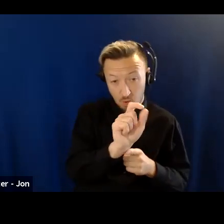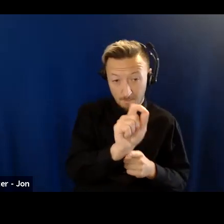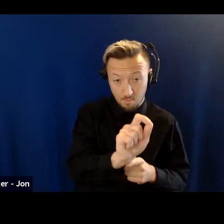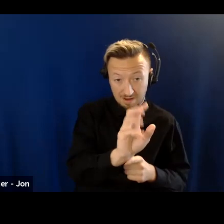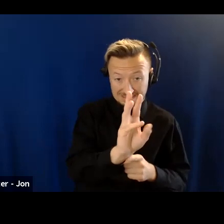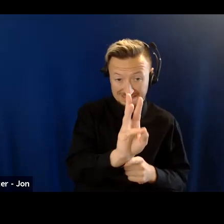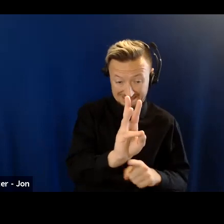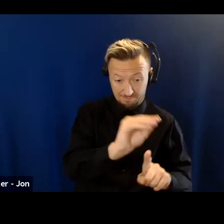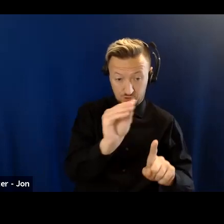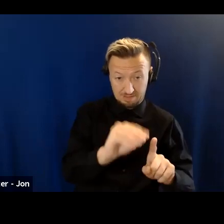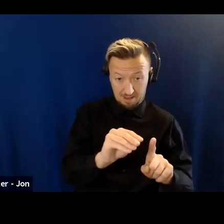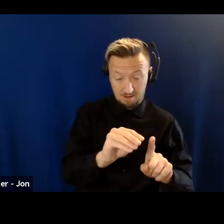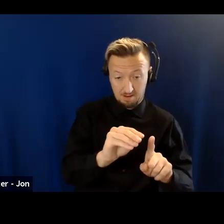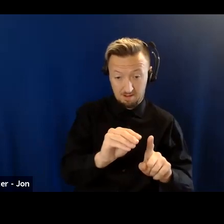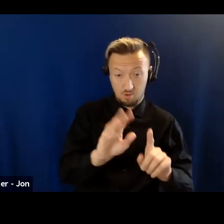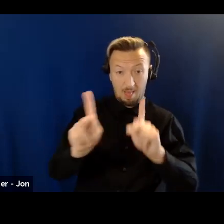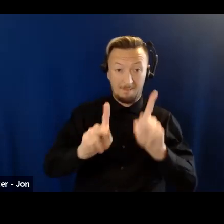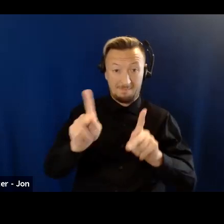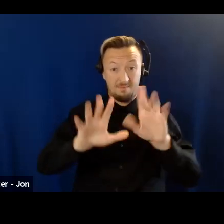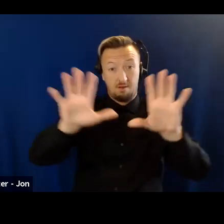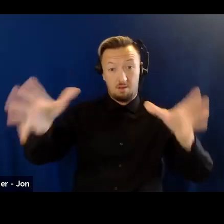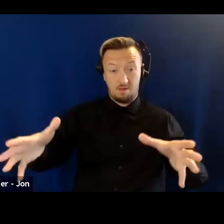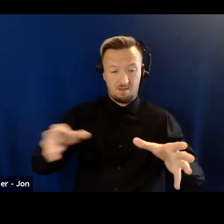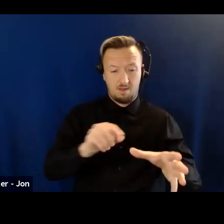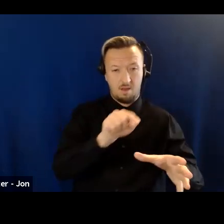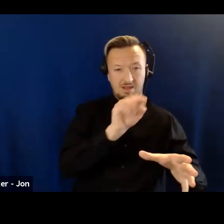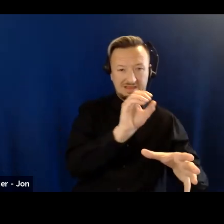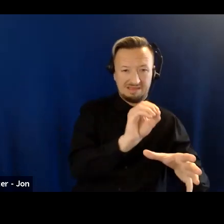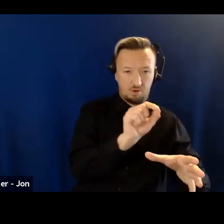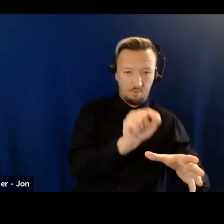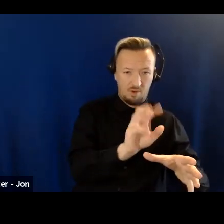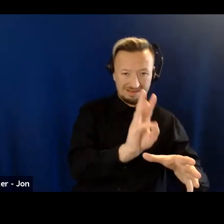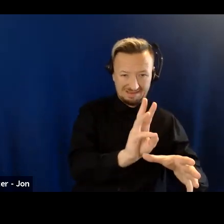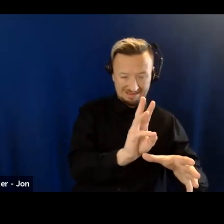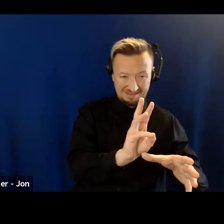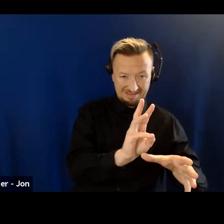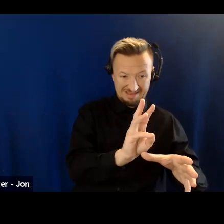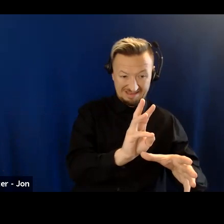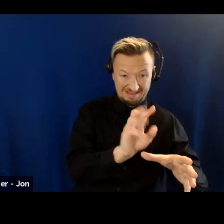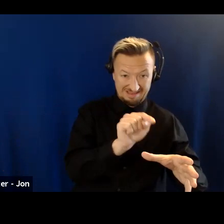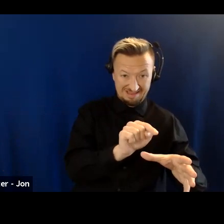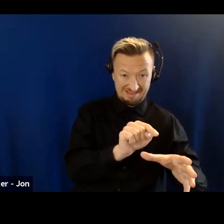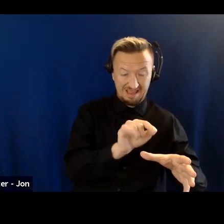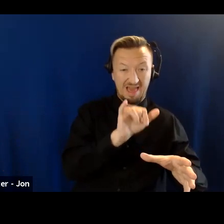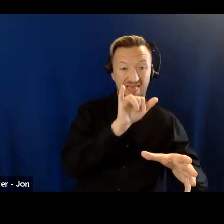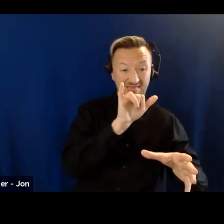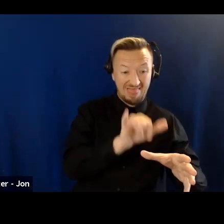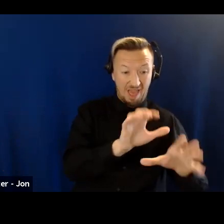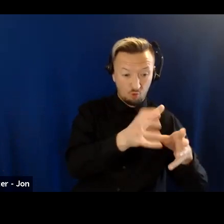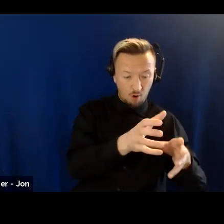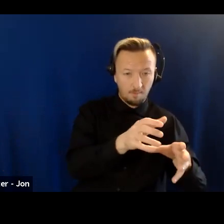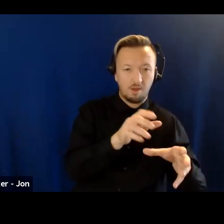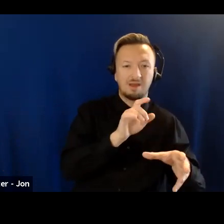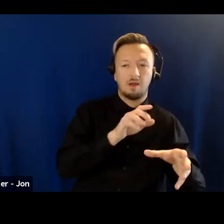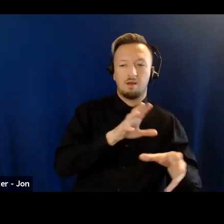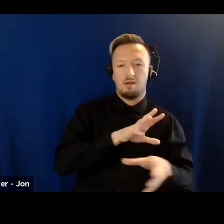0.6% of the people are responsible, account for 42% of the deaths. In some